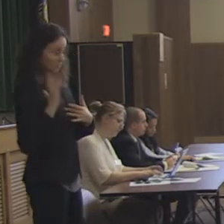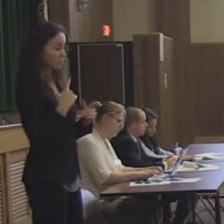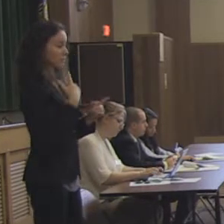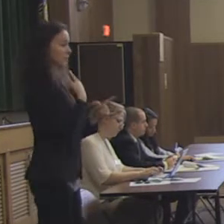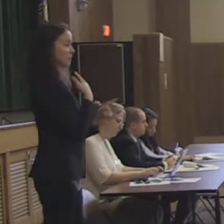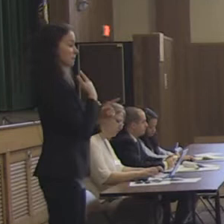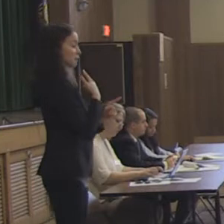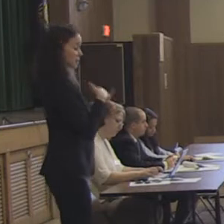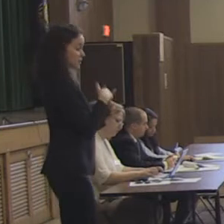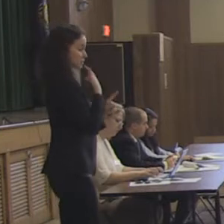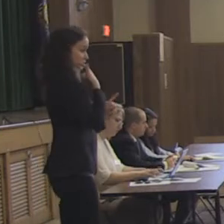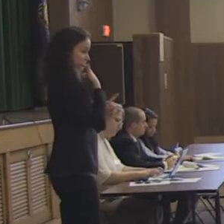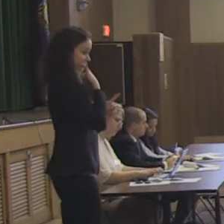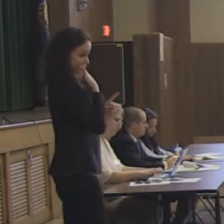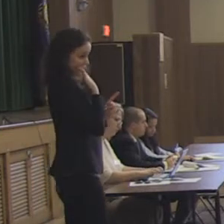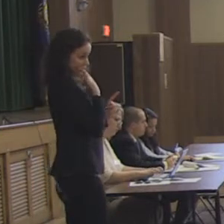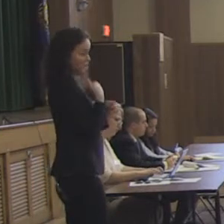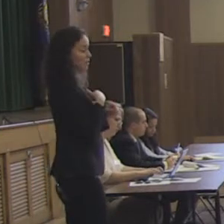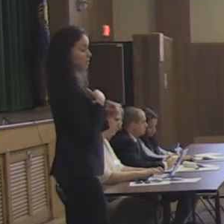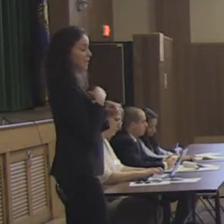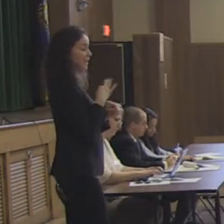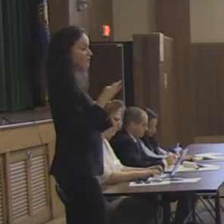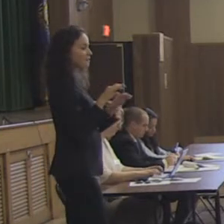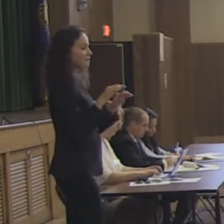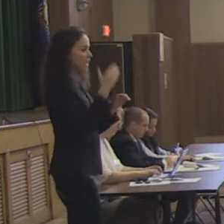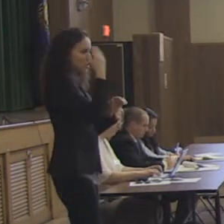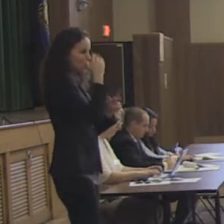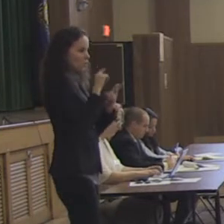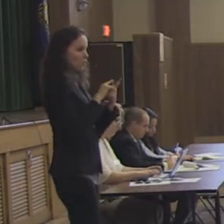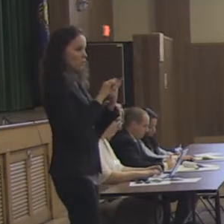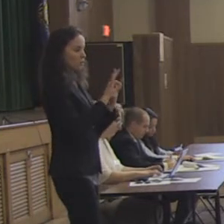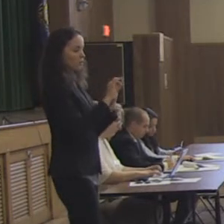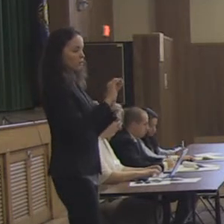also, that would be great. My concern is that